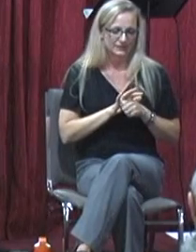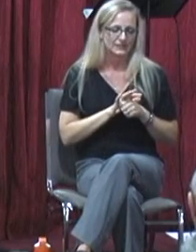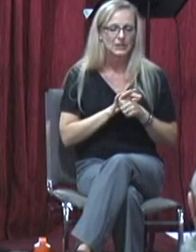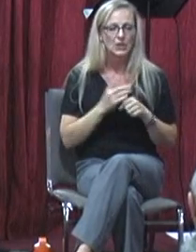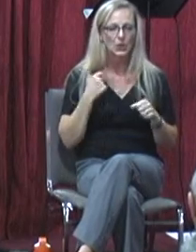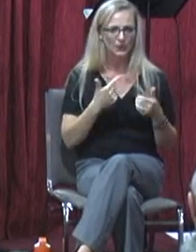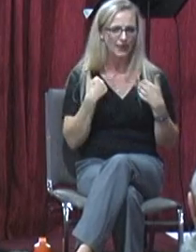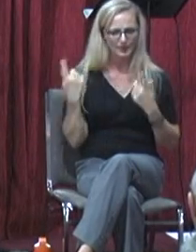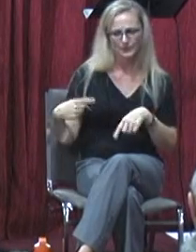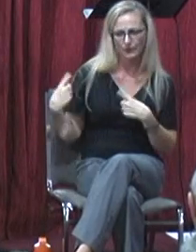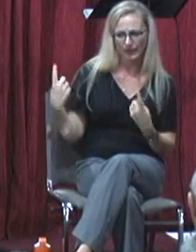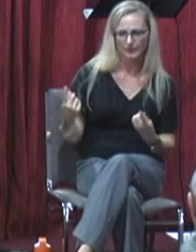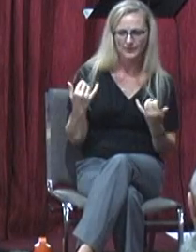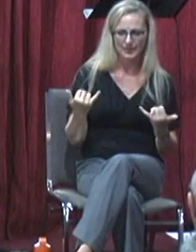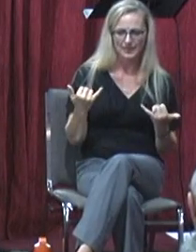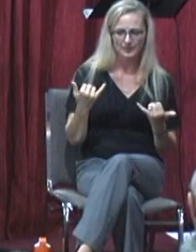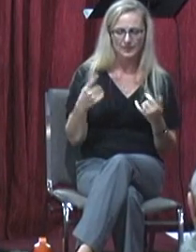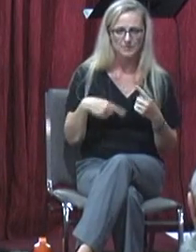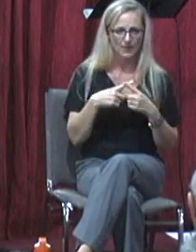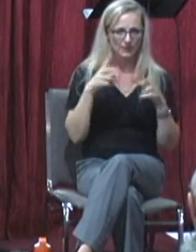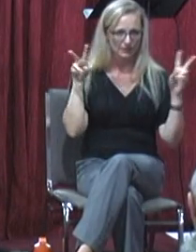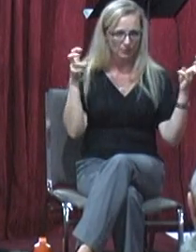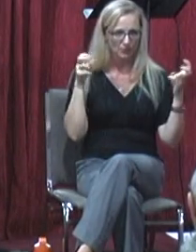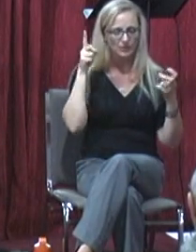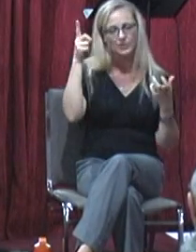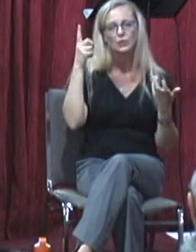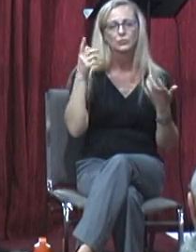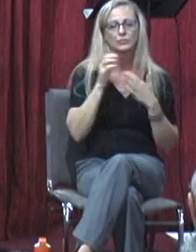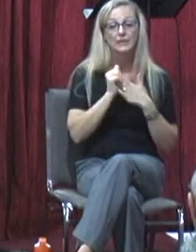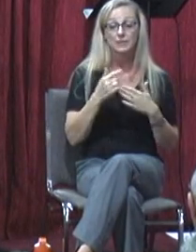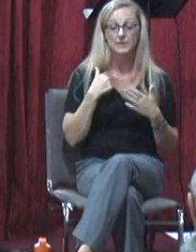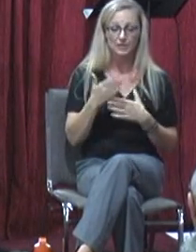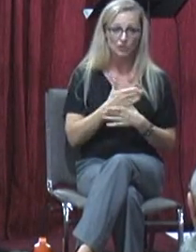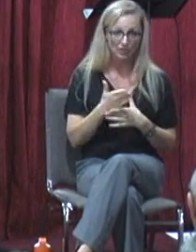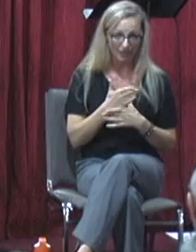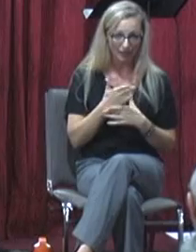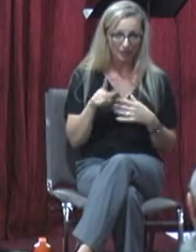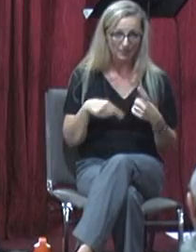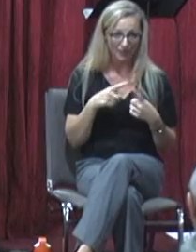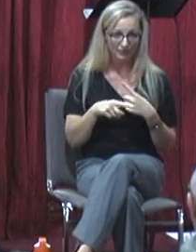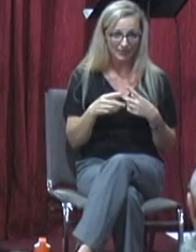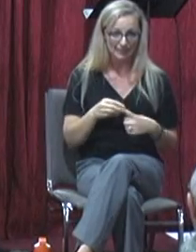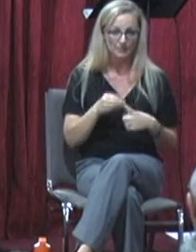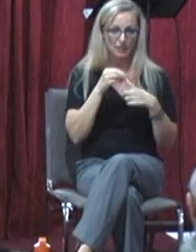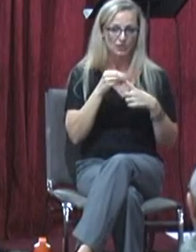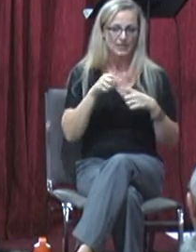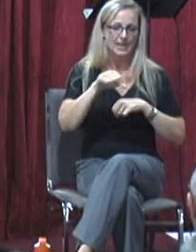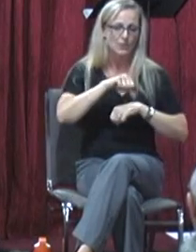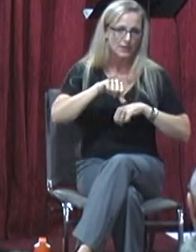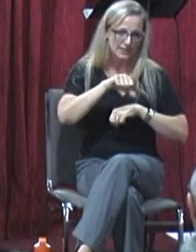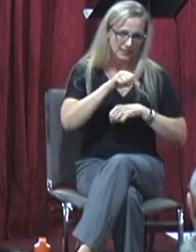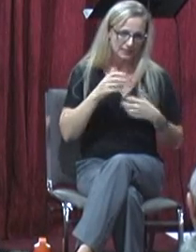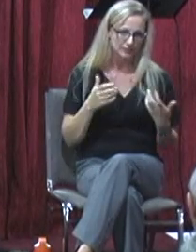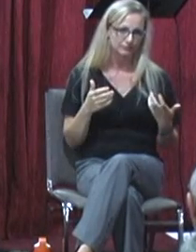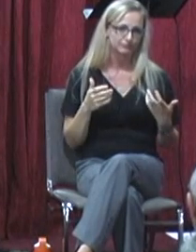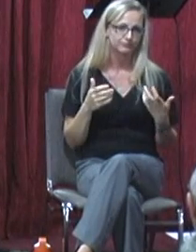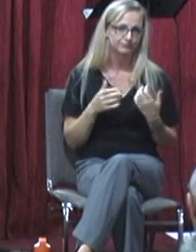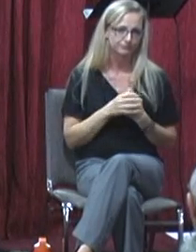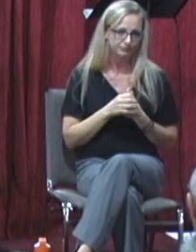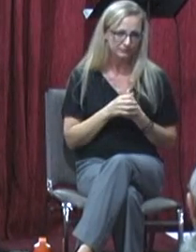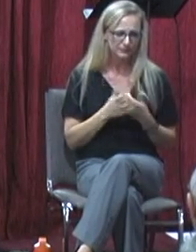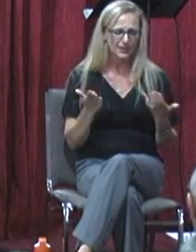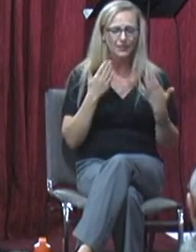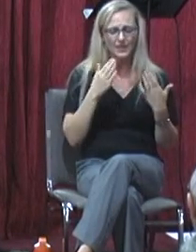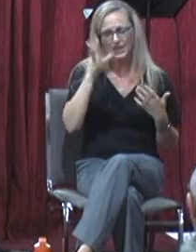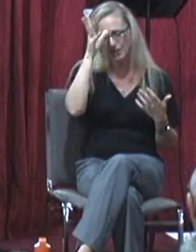That we've had so far today on the subject that you've led me to share about, especially about anointing. And we